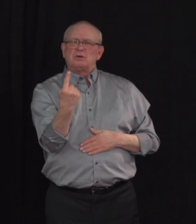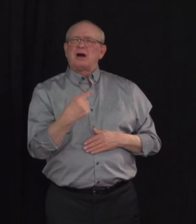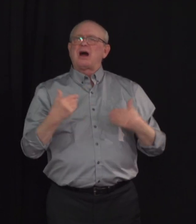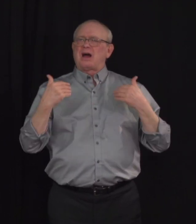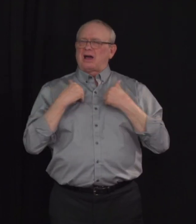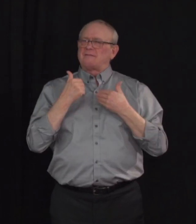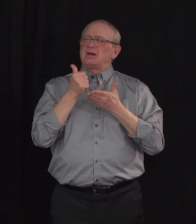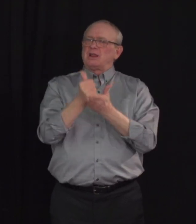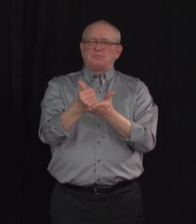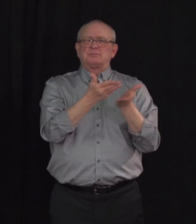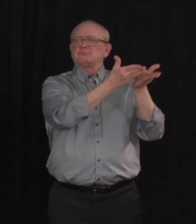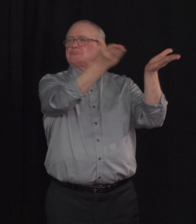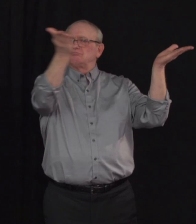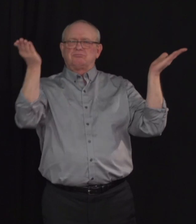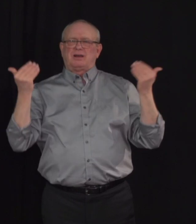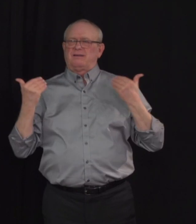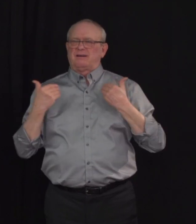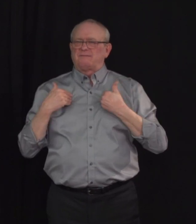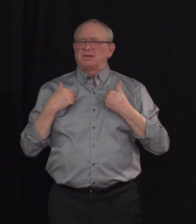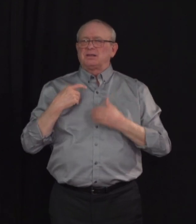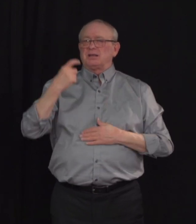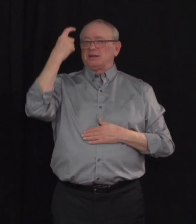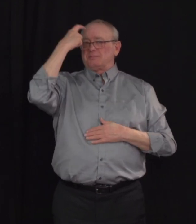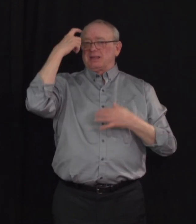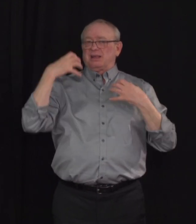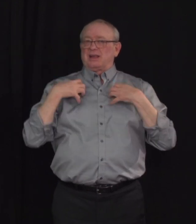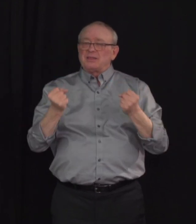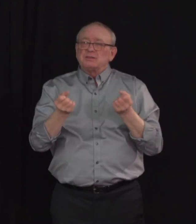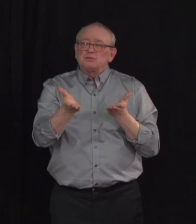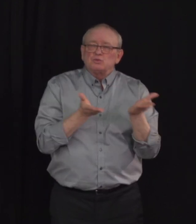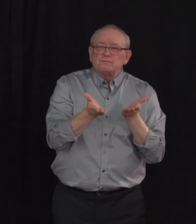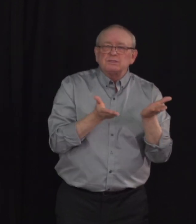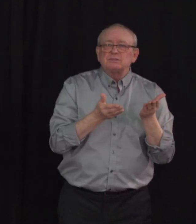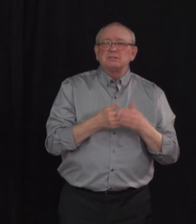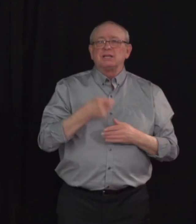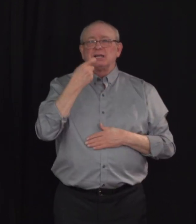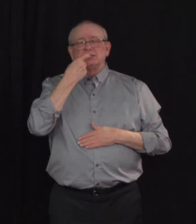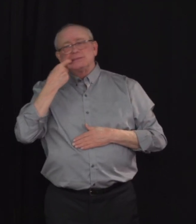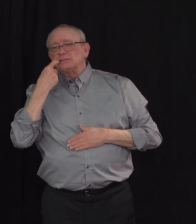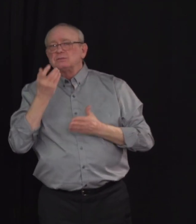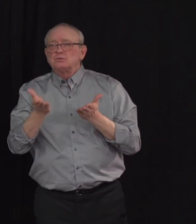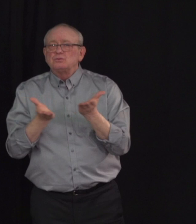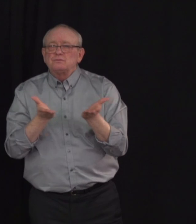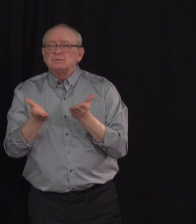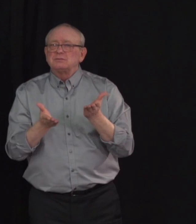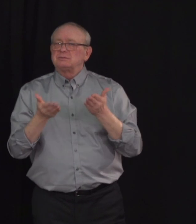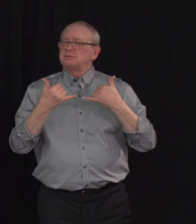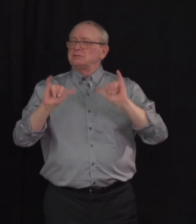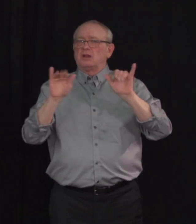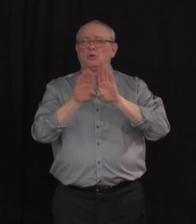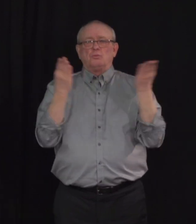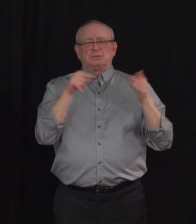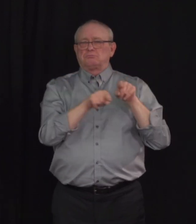health services and residential addiction treatment for those with substance use disorder continue to operate with the appropriate safety protocols